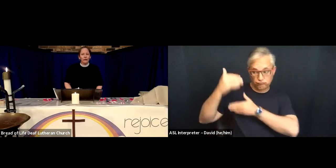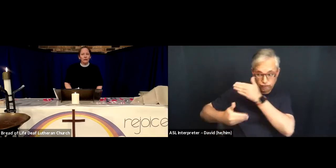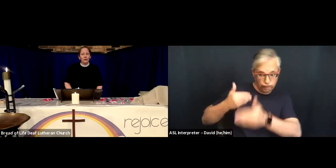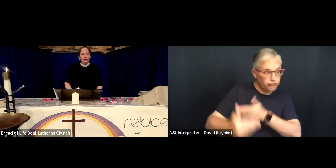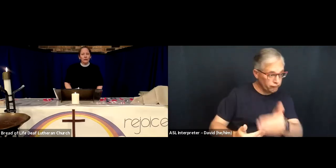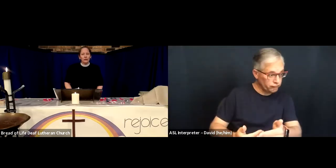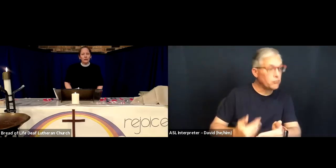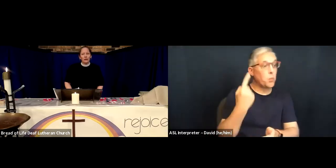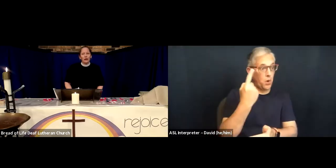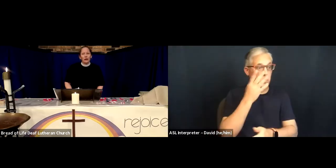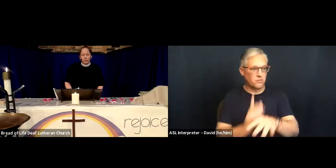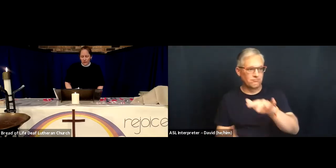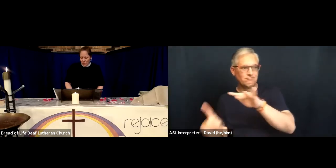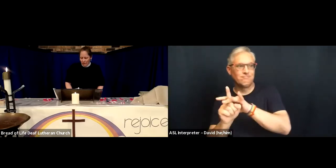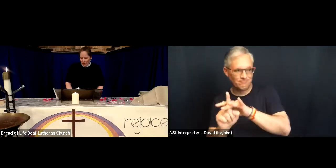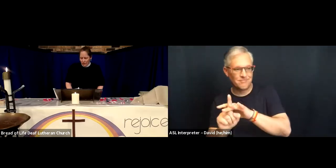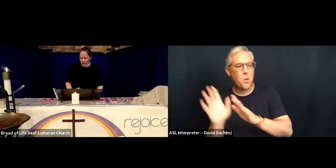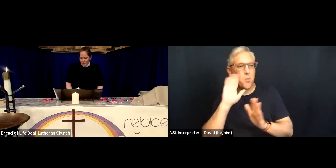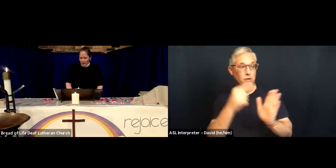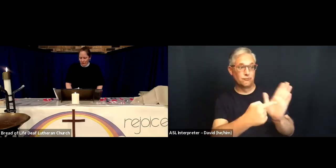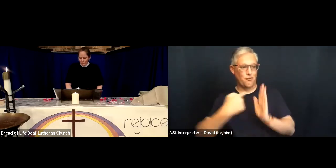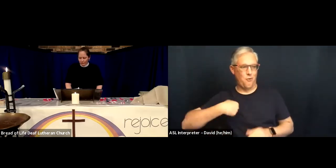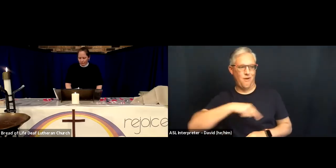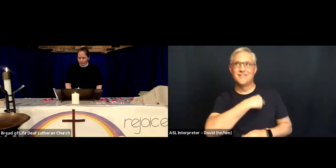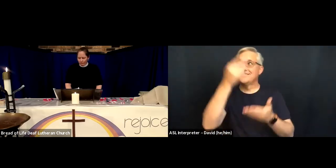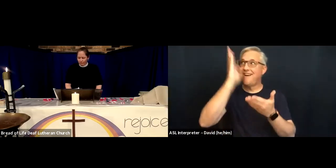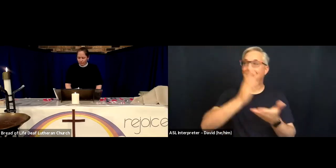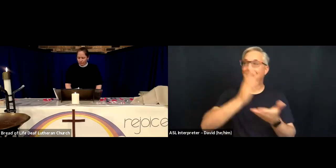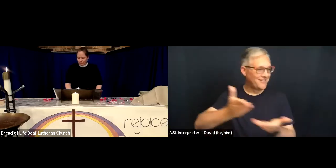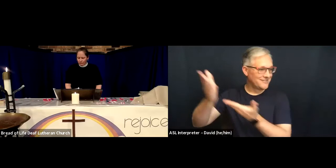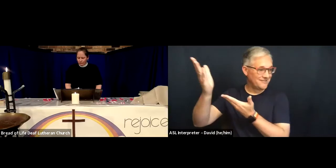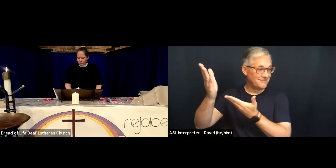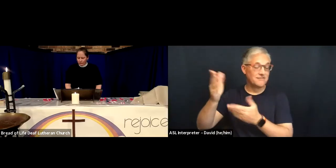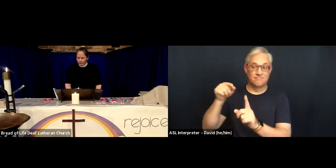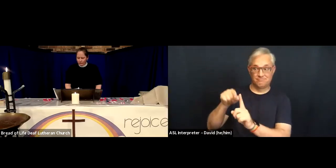God and will save us from ourselves.